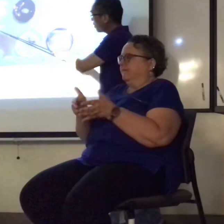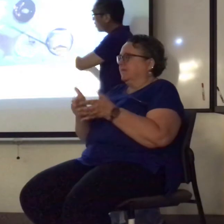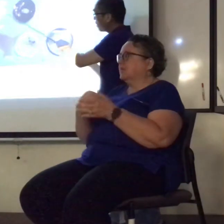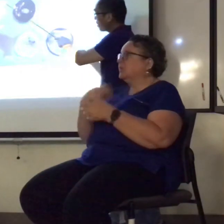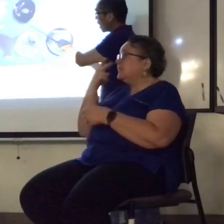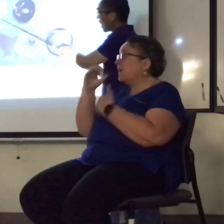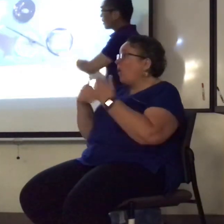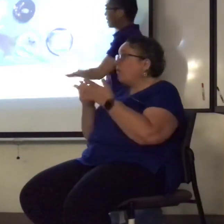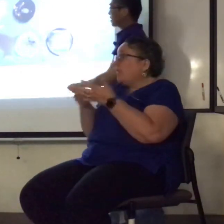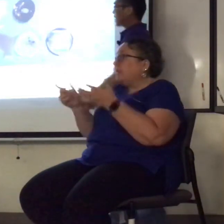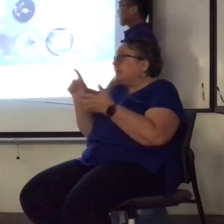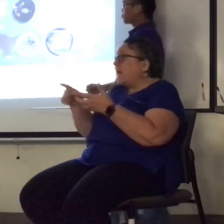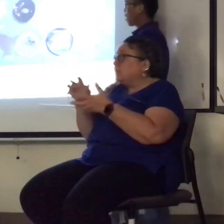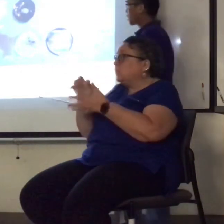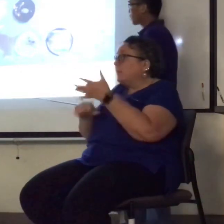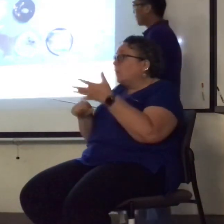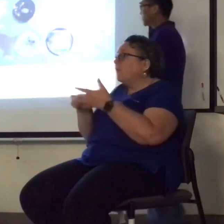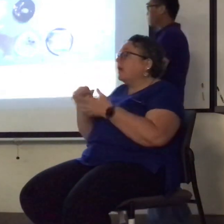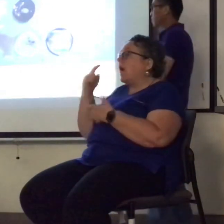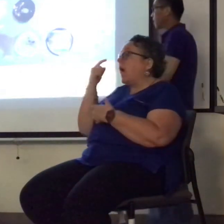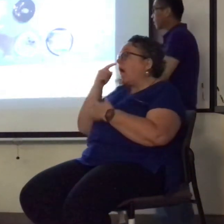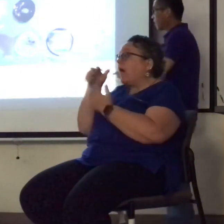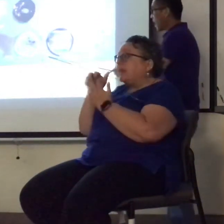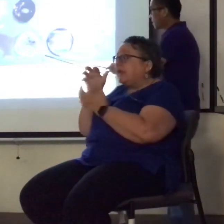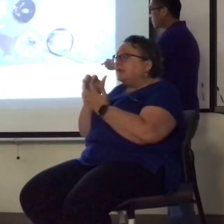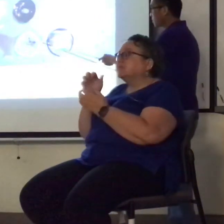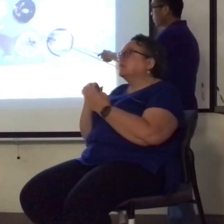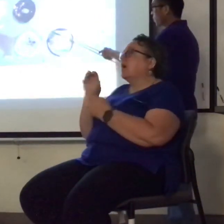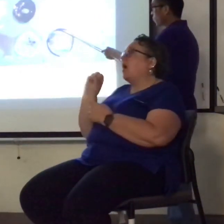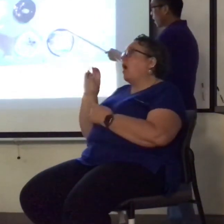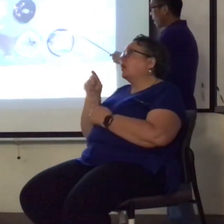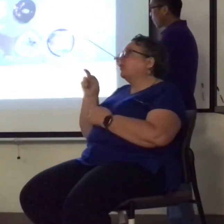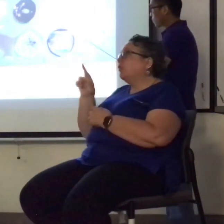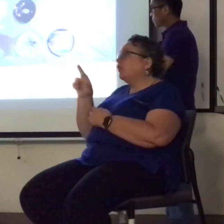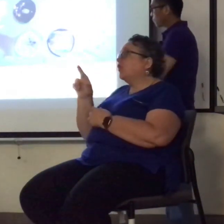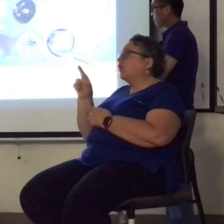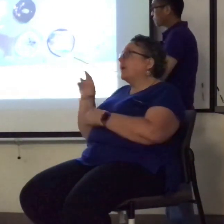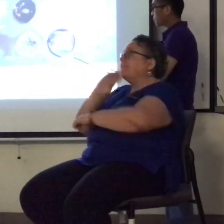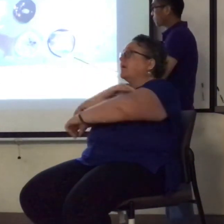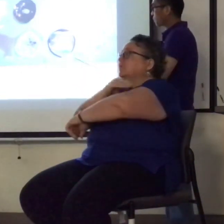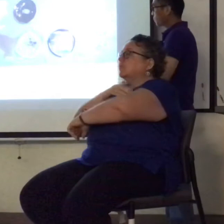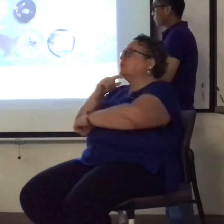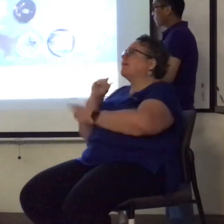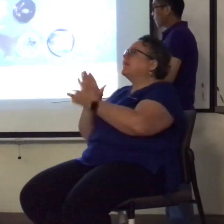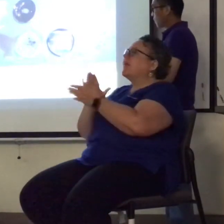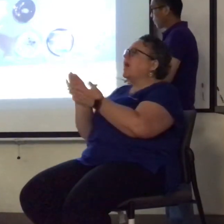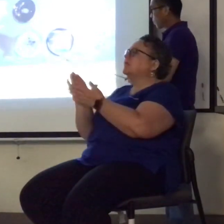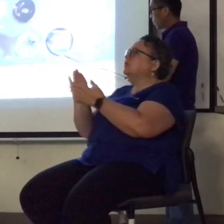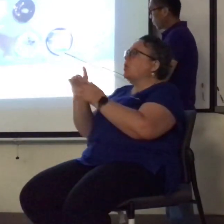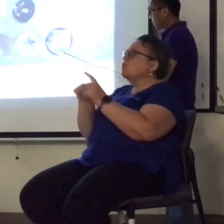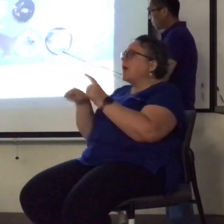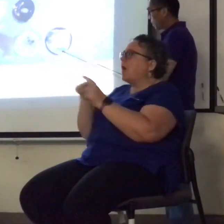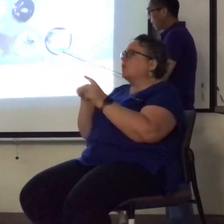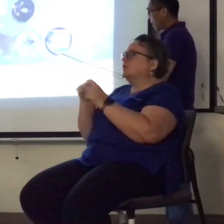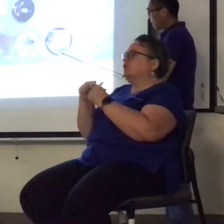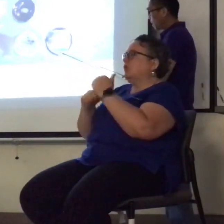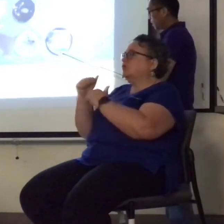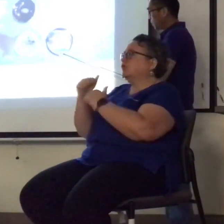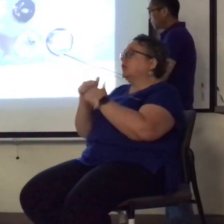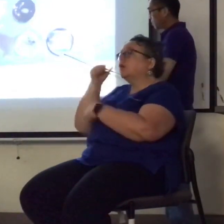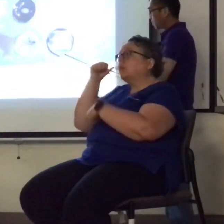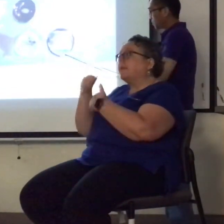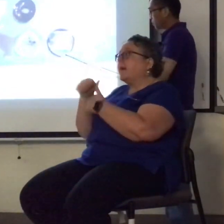remove? Eyelids, extraocular muscles to get a nice round structure. Okay, remember, when you